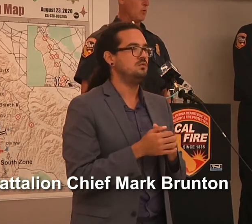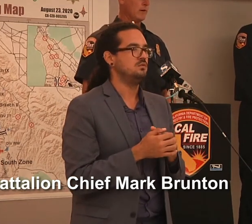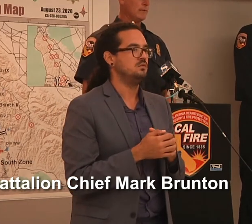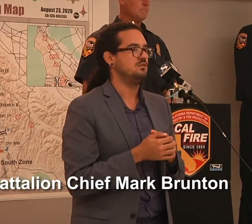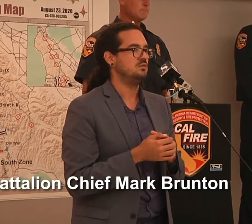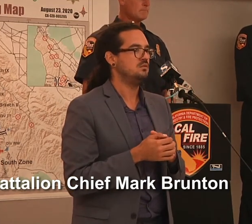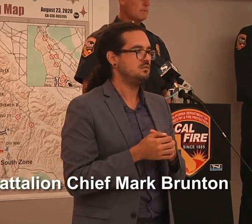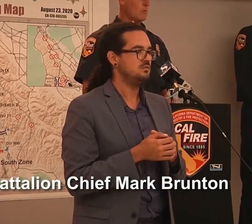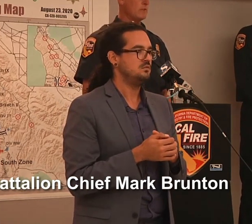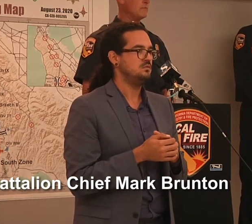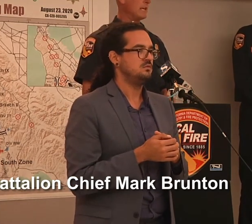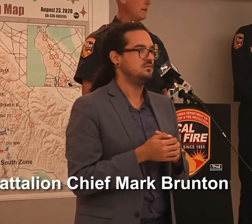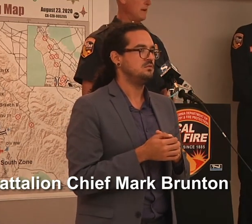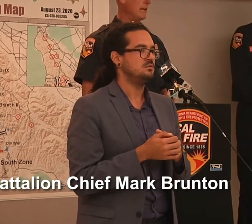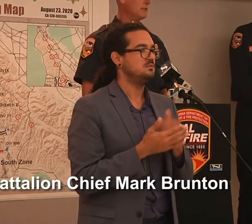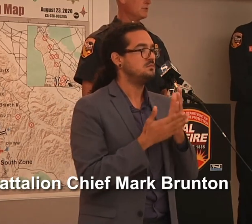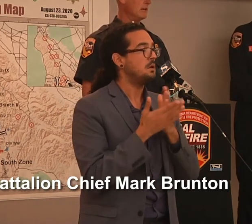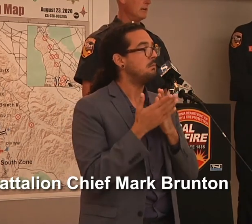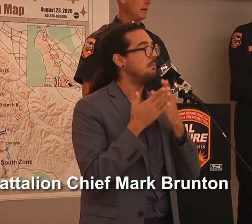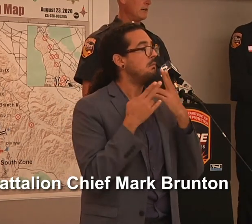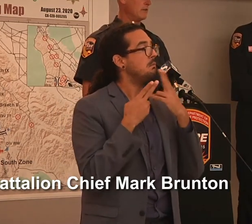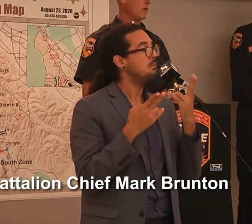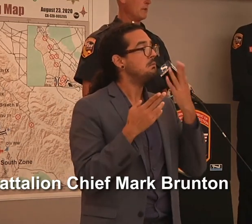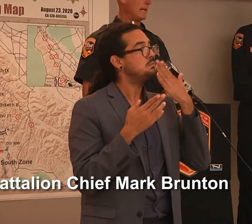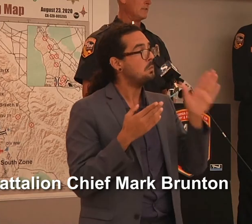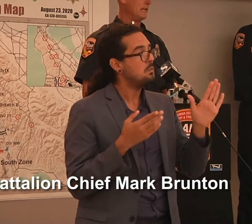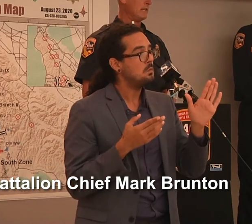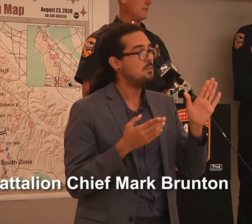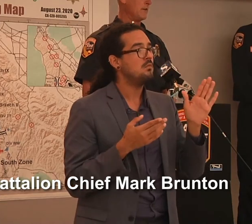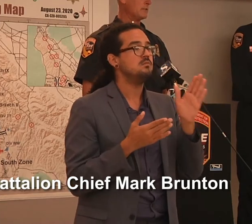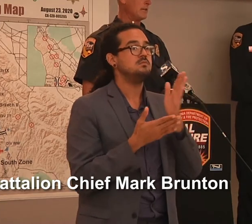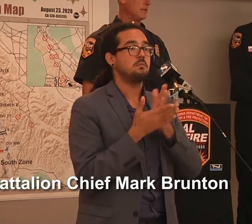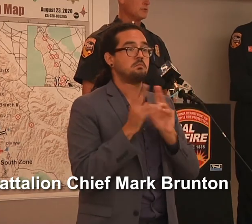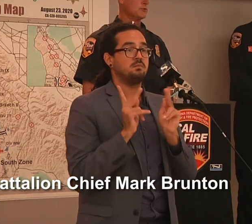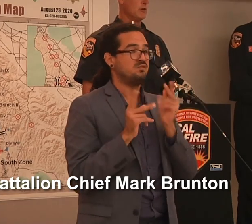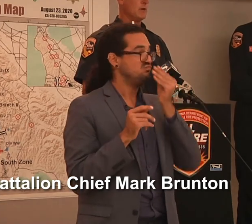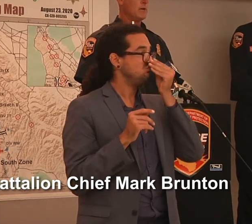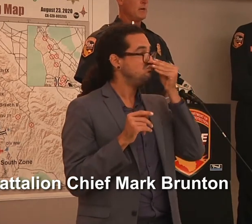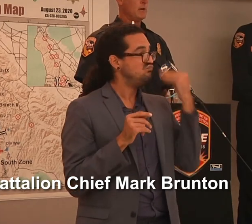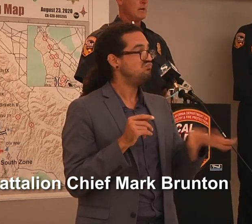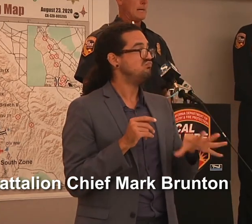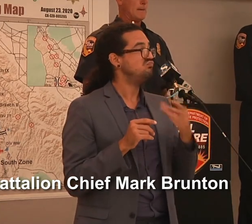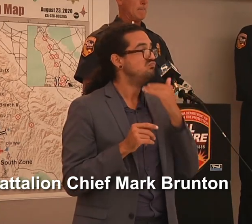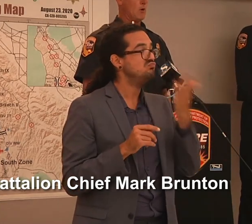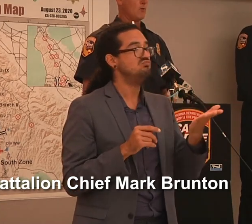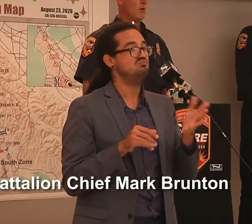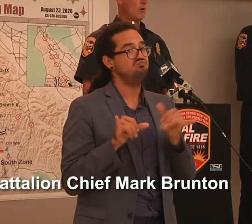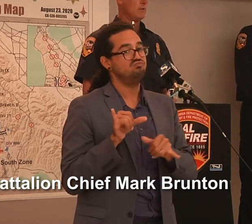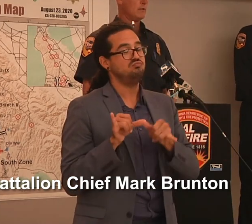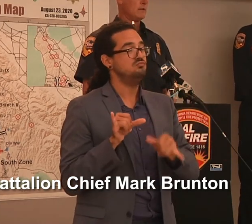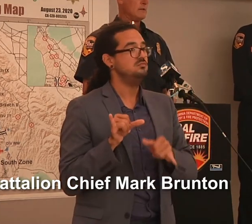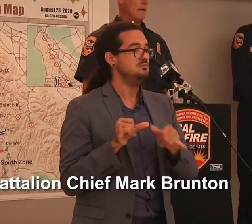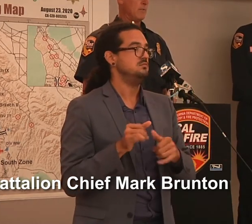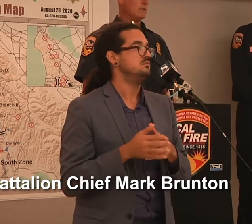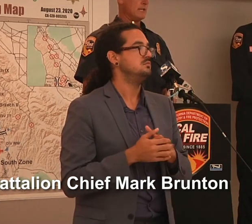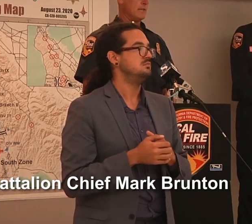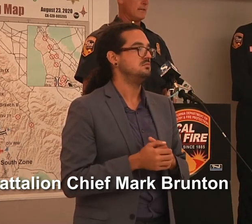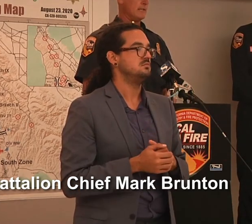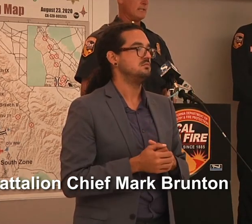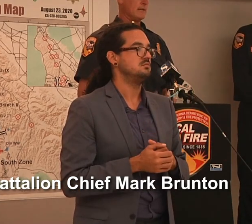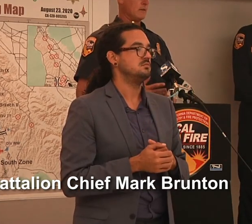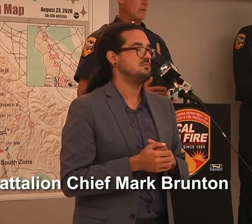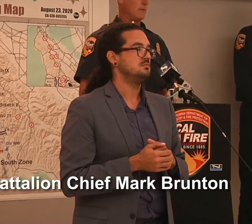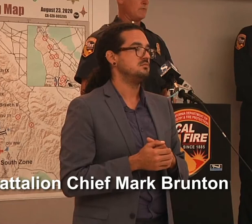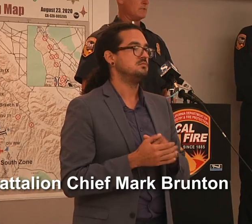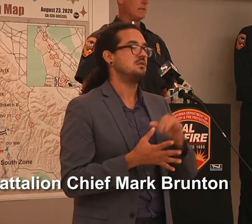we've reported, where they've taken advantage in criminal activity and nefarious actions. So overall, I would say